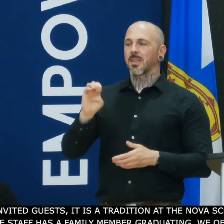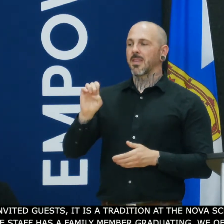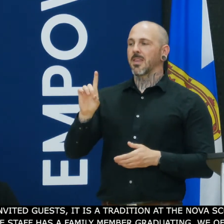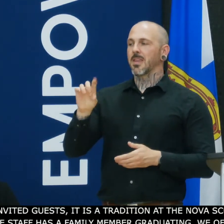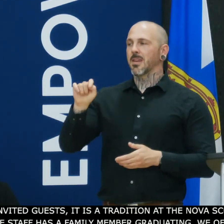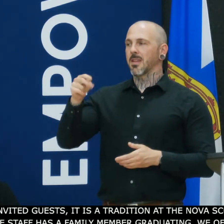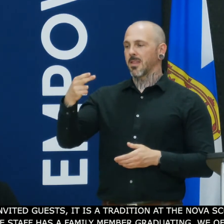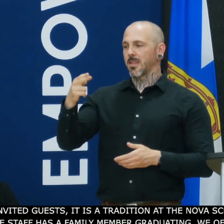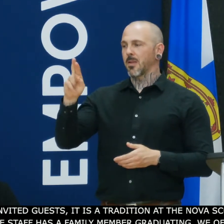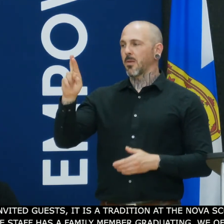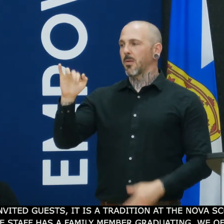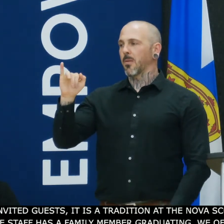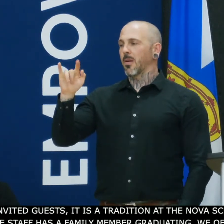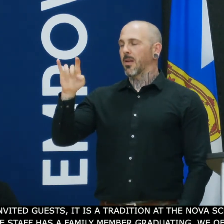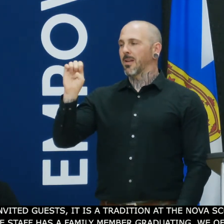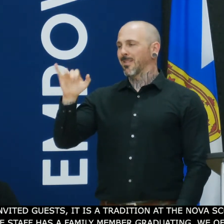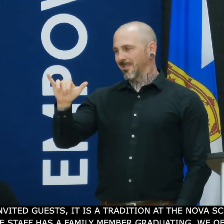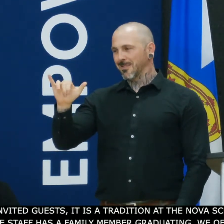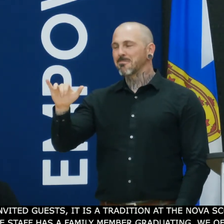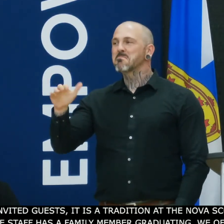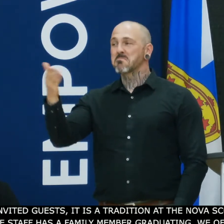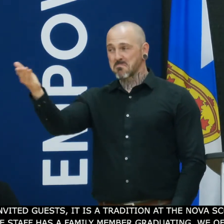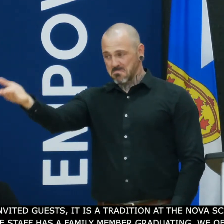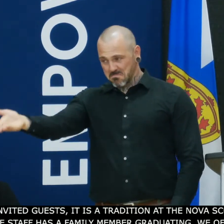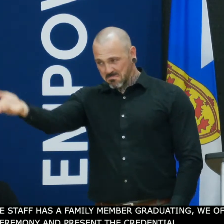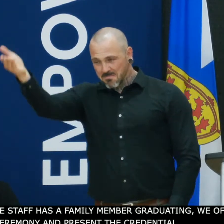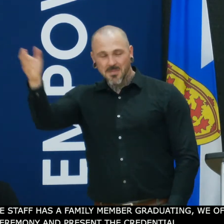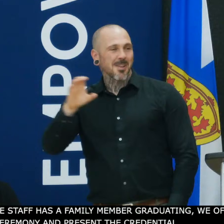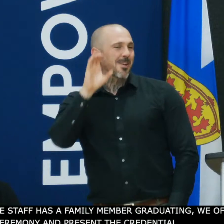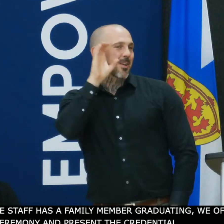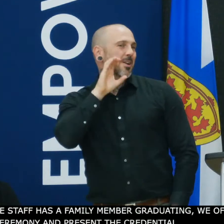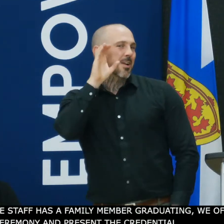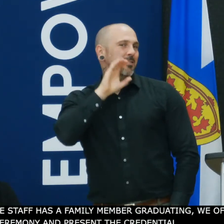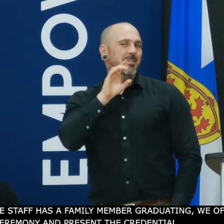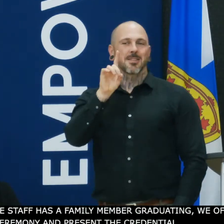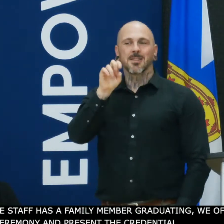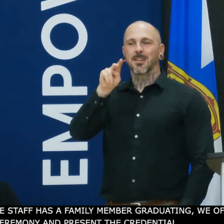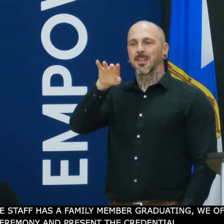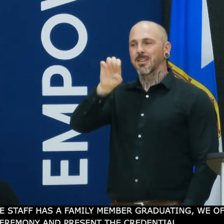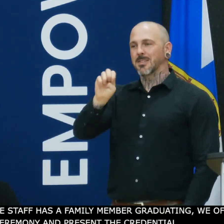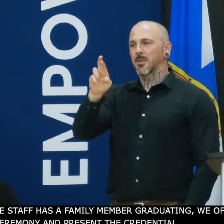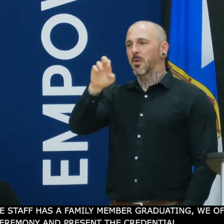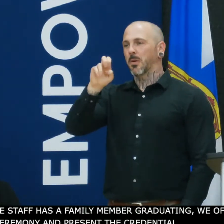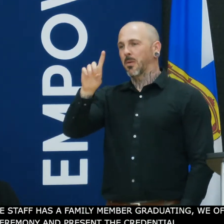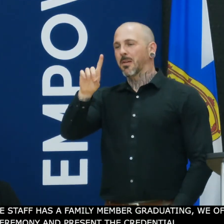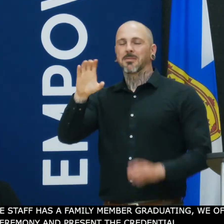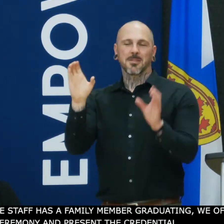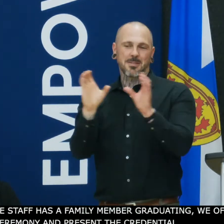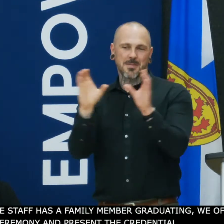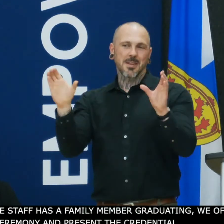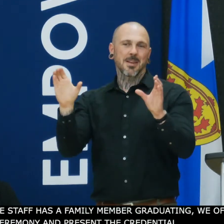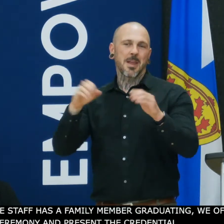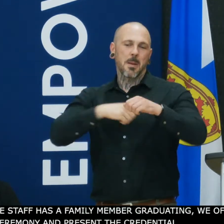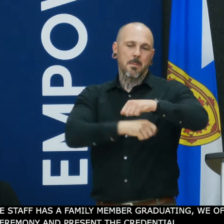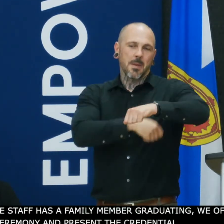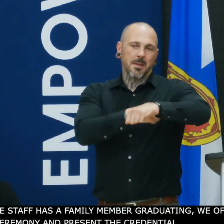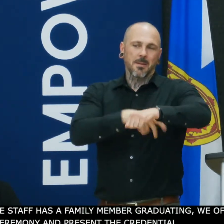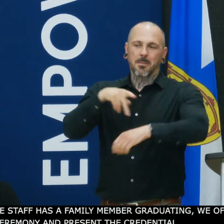Riley joins us now to present her cousin Denise Rand with a certificate in baking and pastry art.